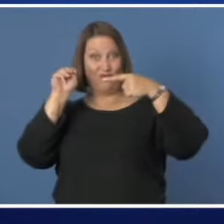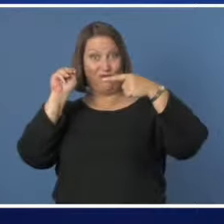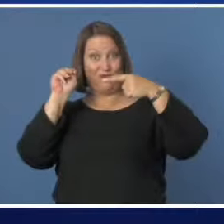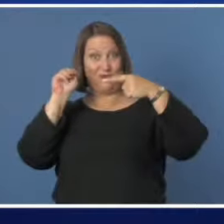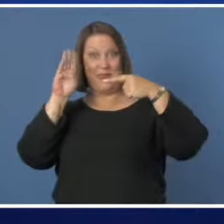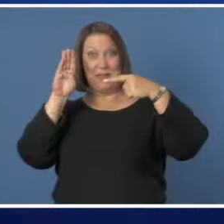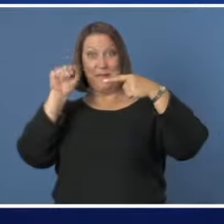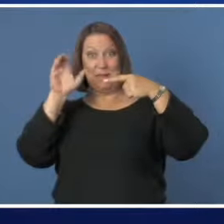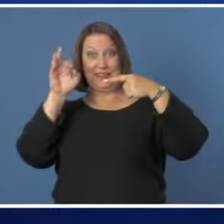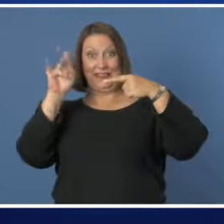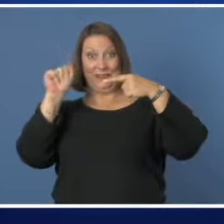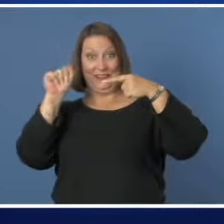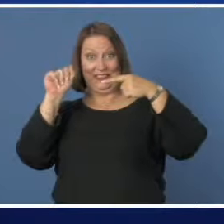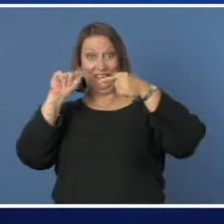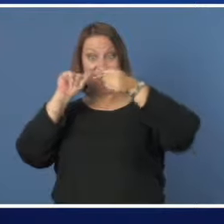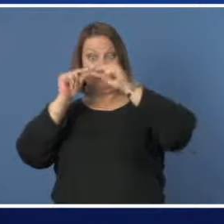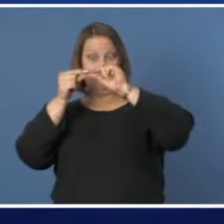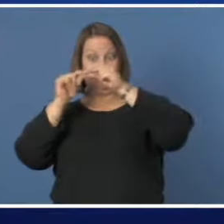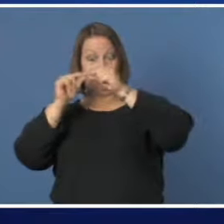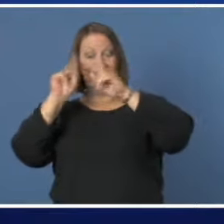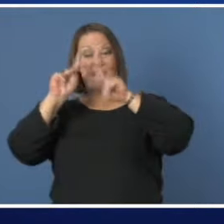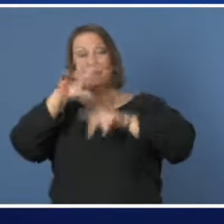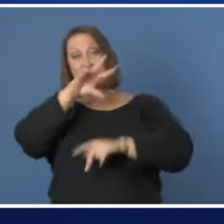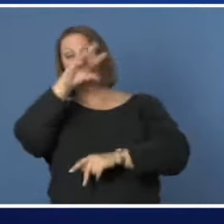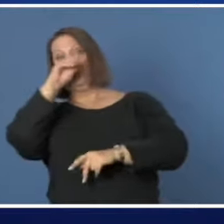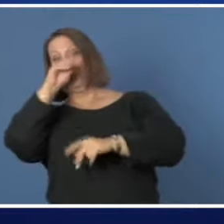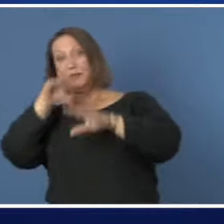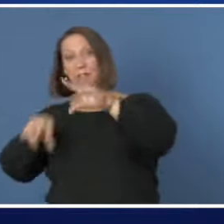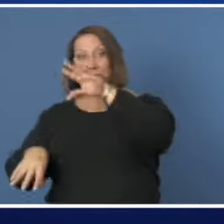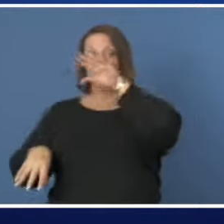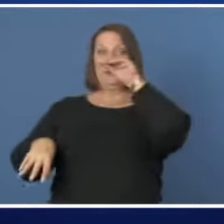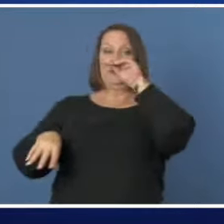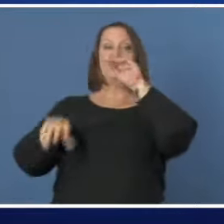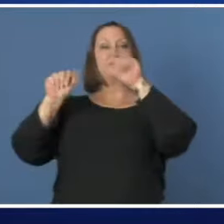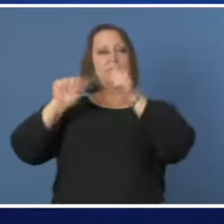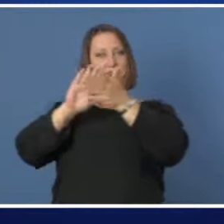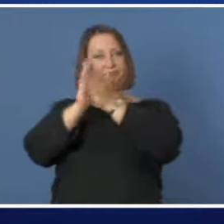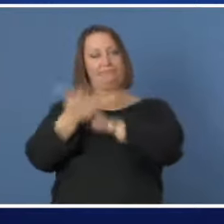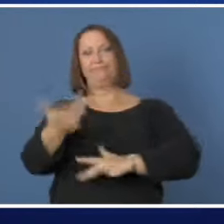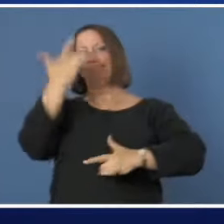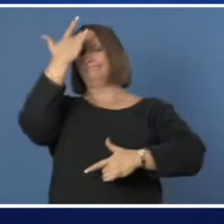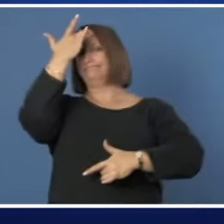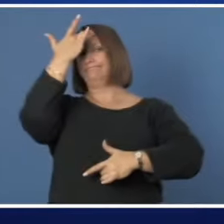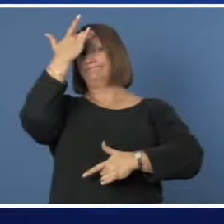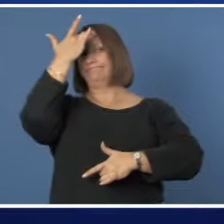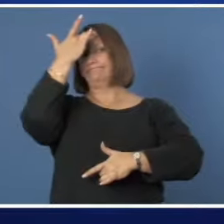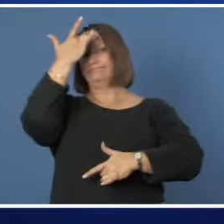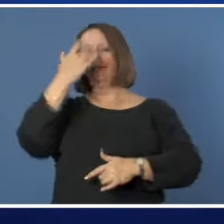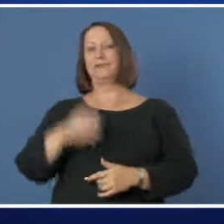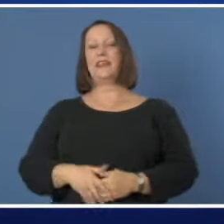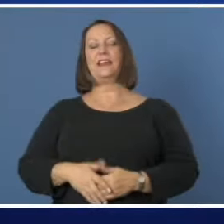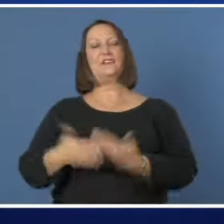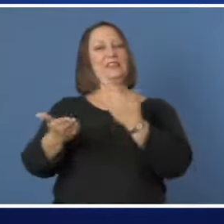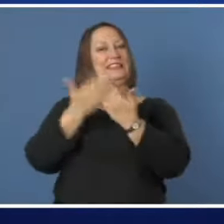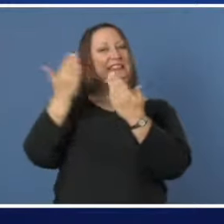move through the air. Anyone who breathes in these particles can catch the disease.